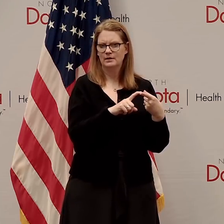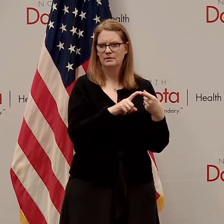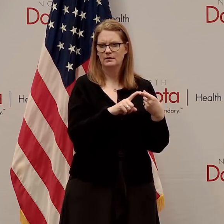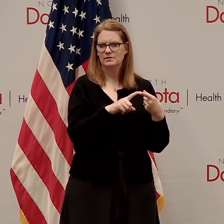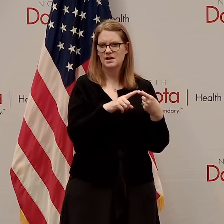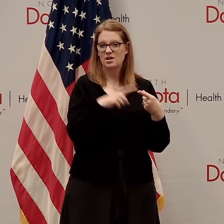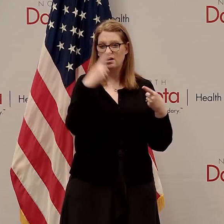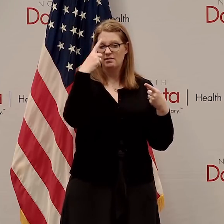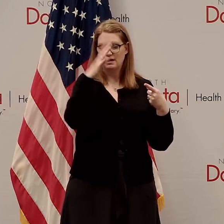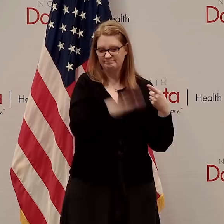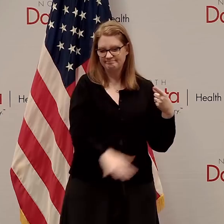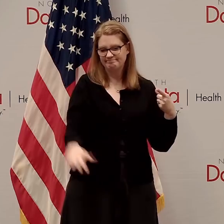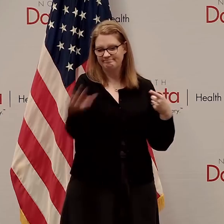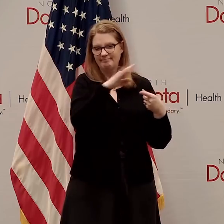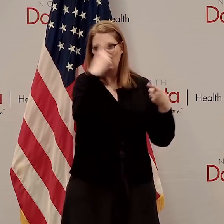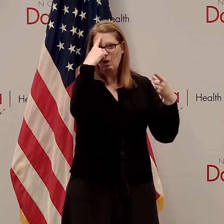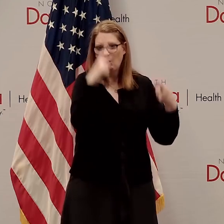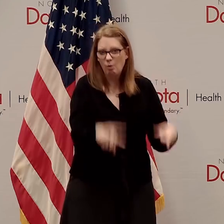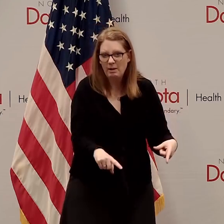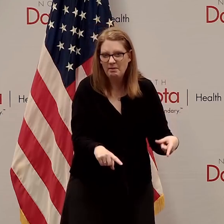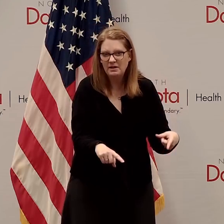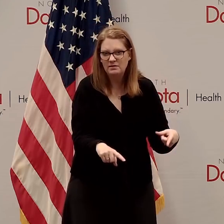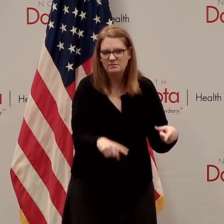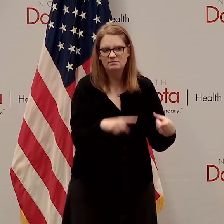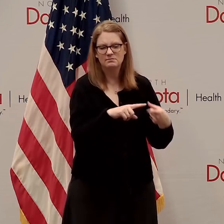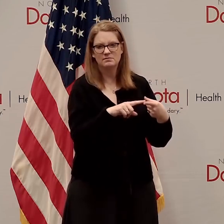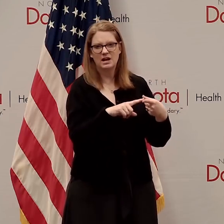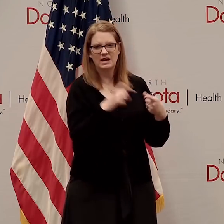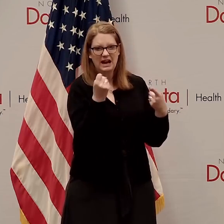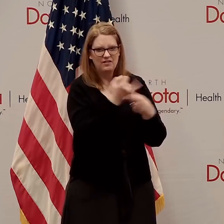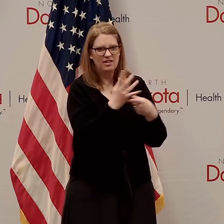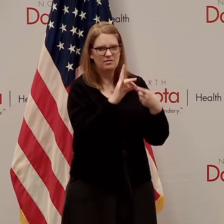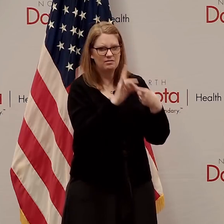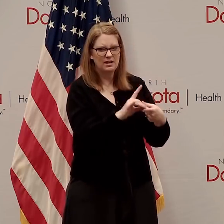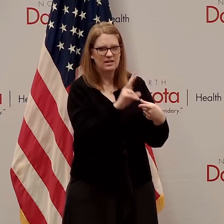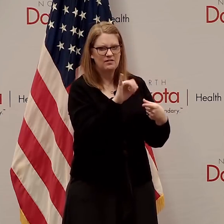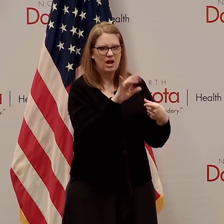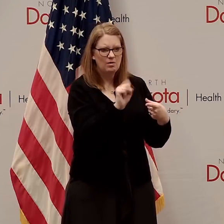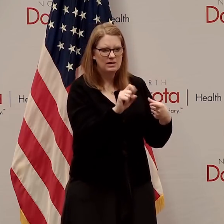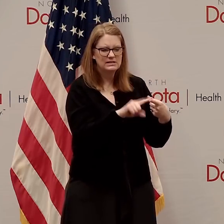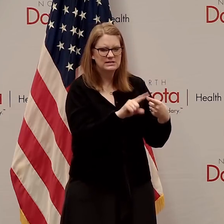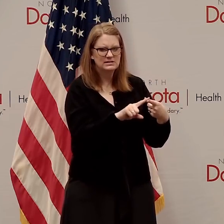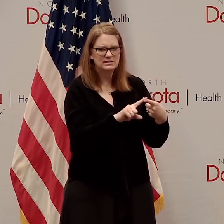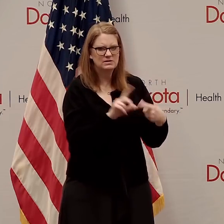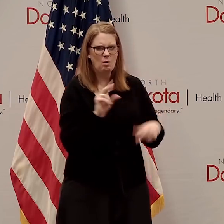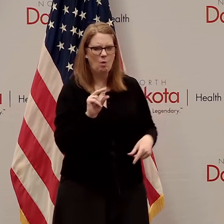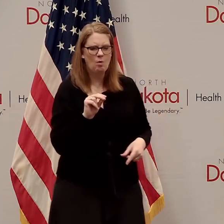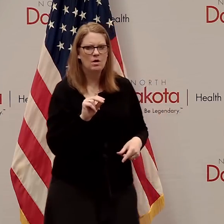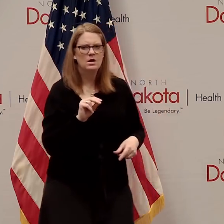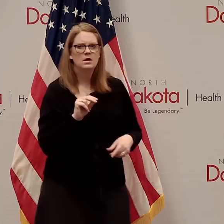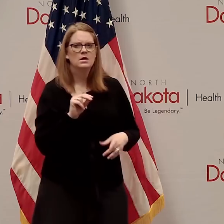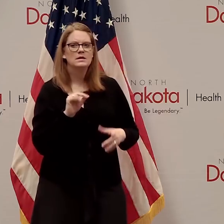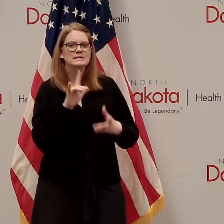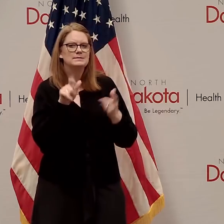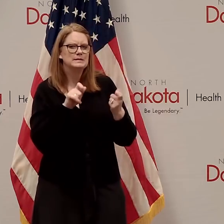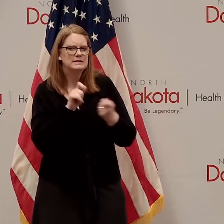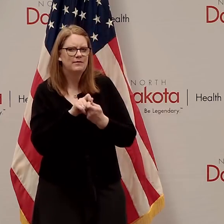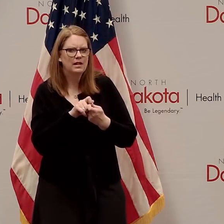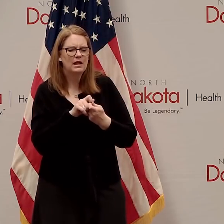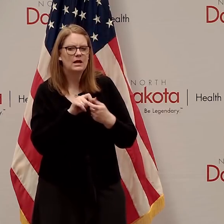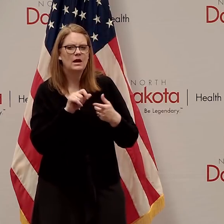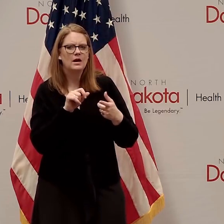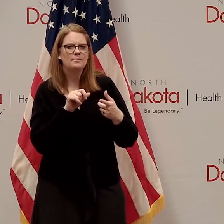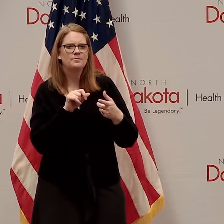consensus about the factors related to the virus. I want to specifically point out